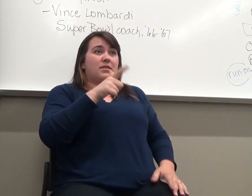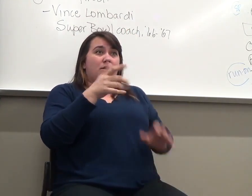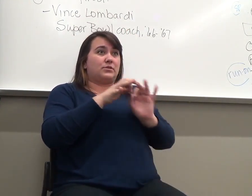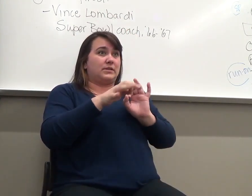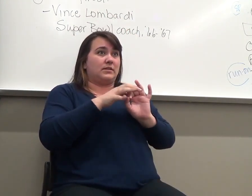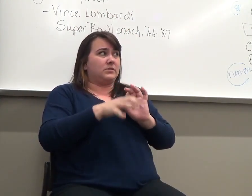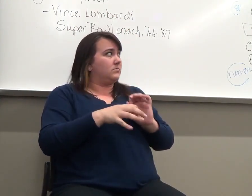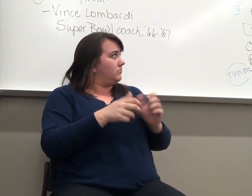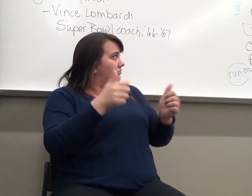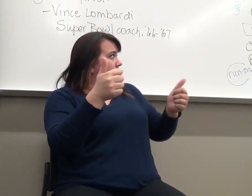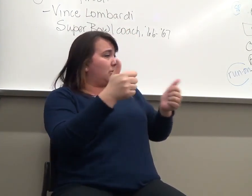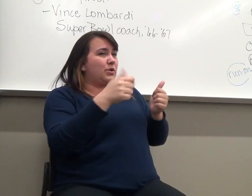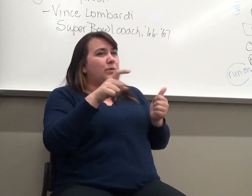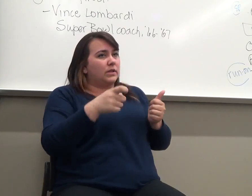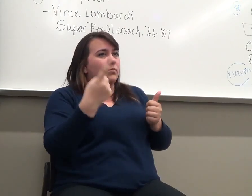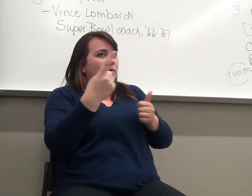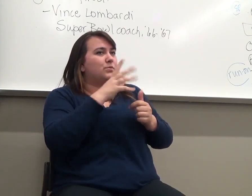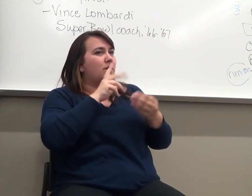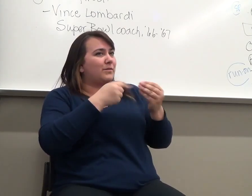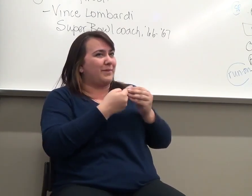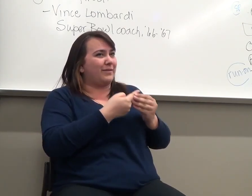so that I don't have to have all these handouts. Okay.